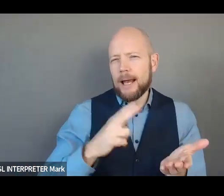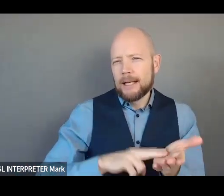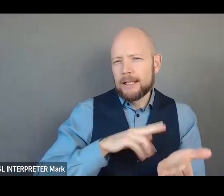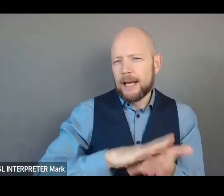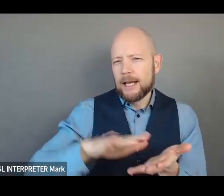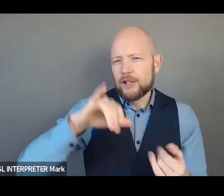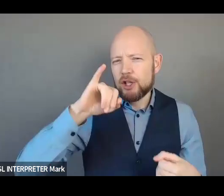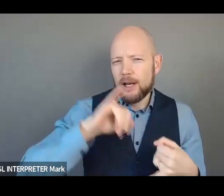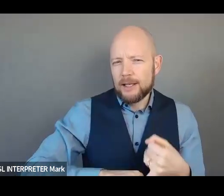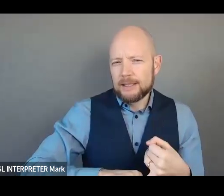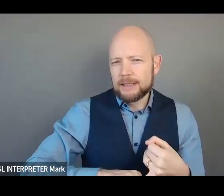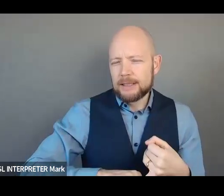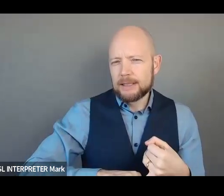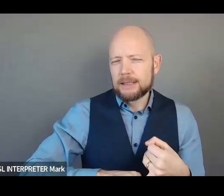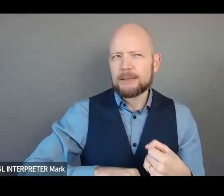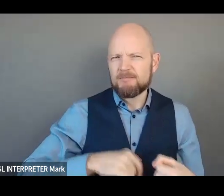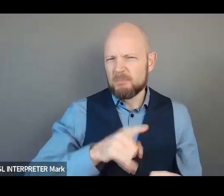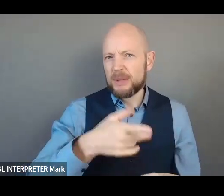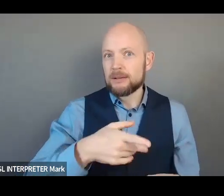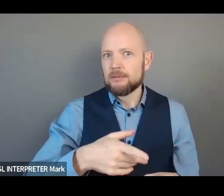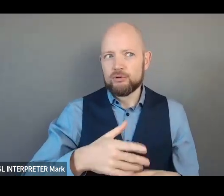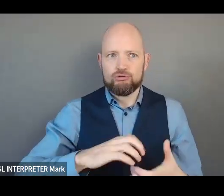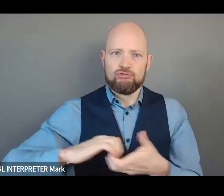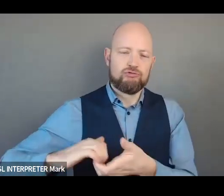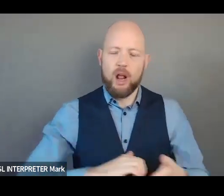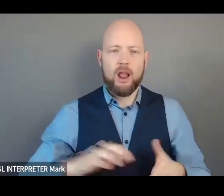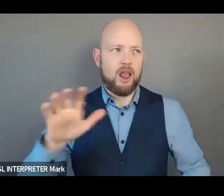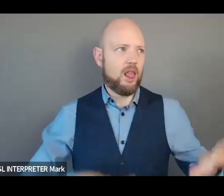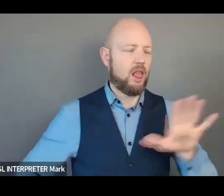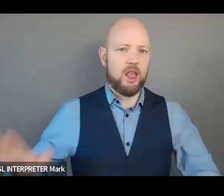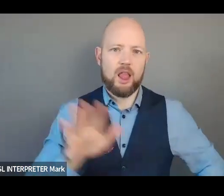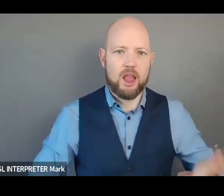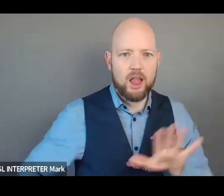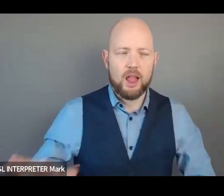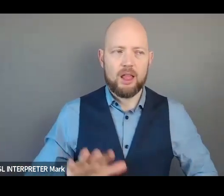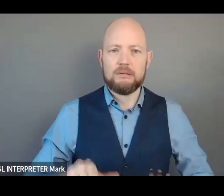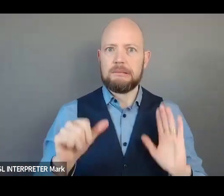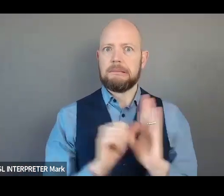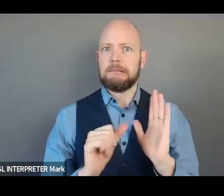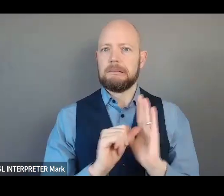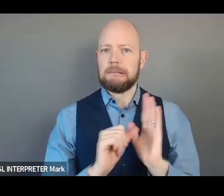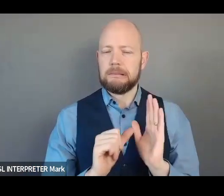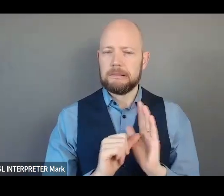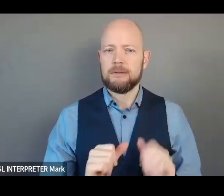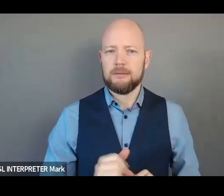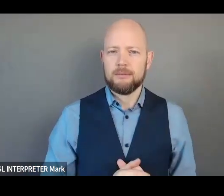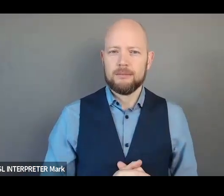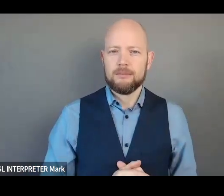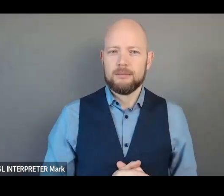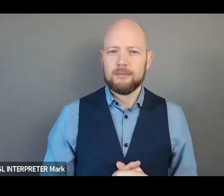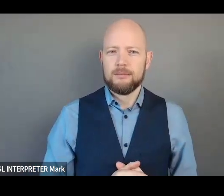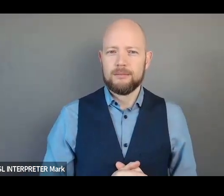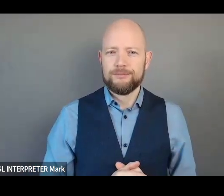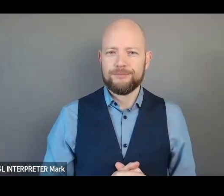current provision is being under stress for quite some time in the UK. Austerity stretching out over the best part of 2 decades now has taken